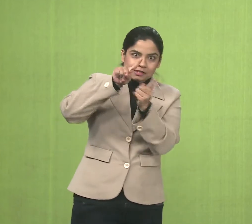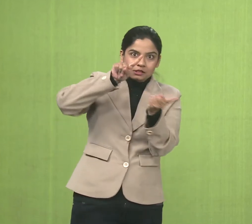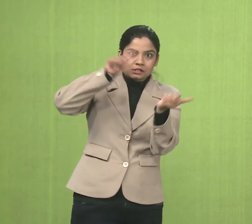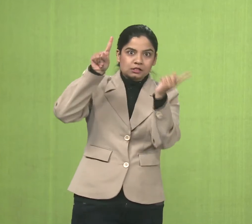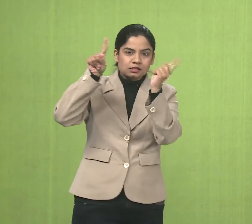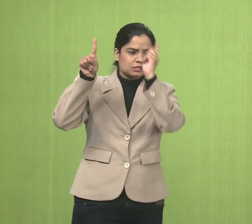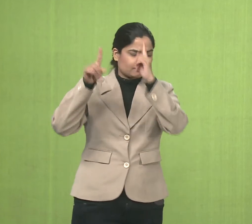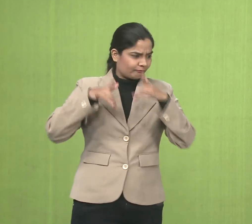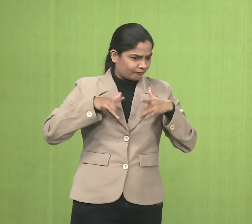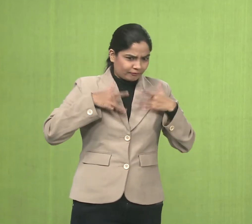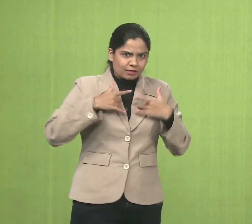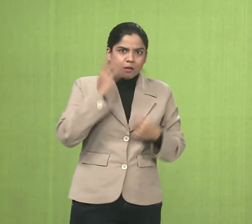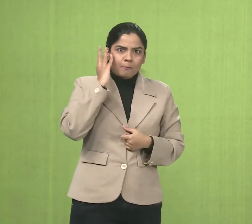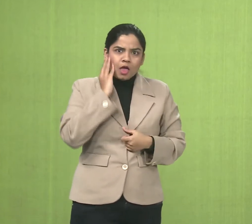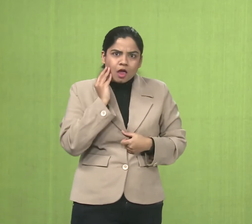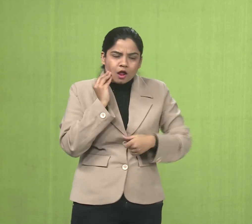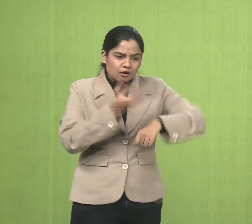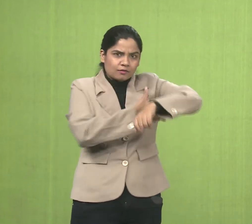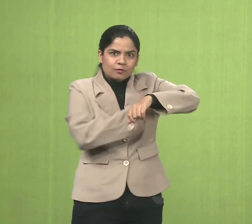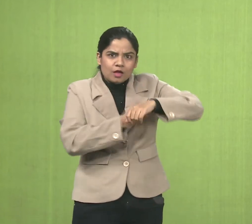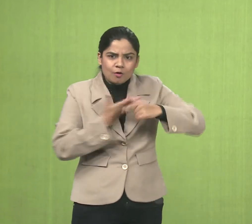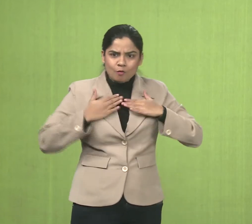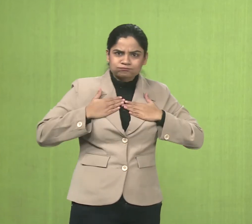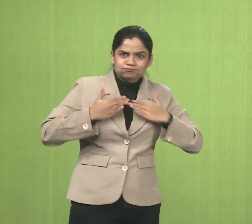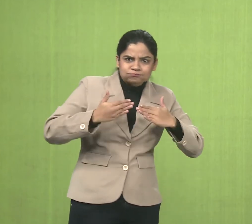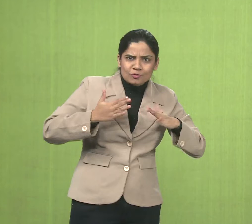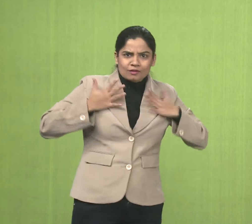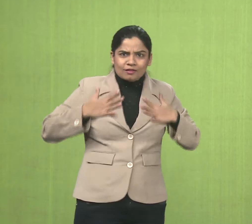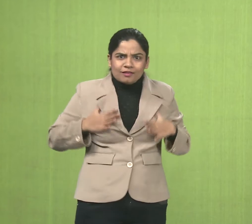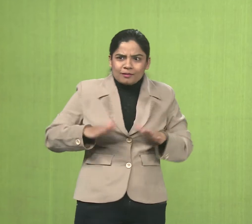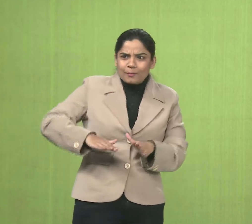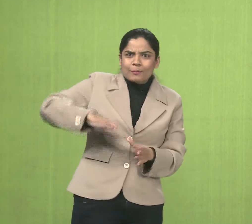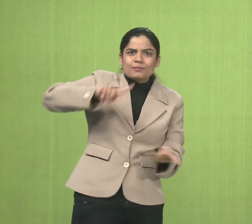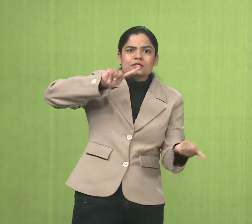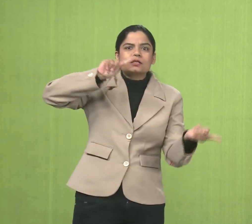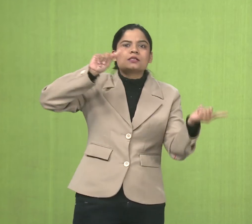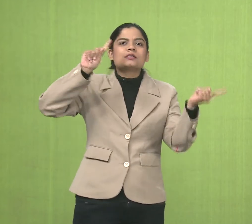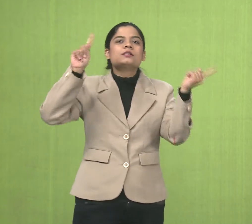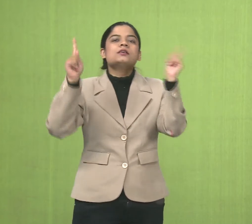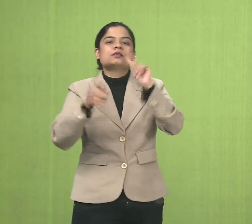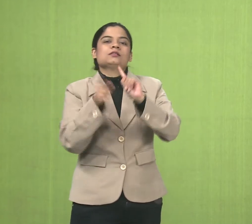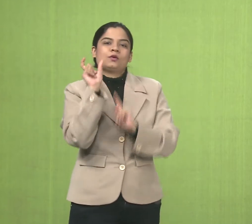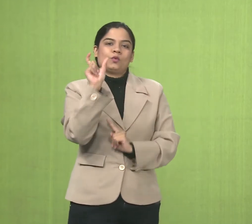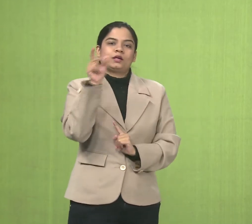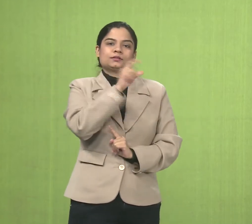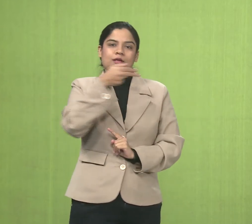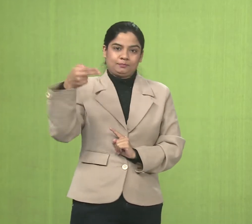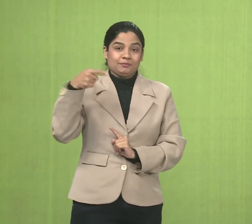doesn't remain the same. We see changes in our body. We develop hair. Our breasts start to grow with females,